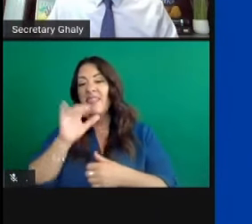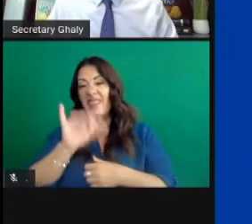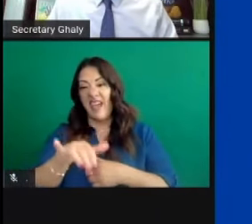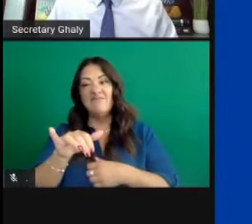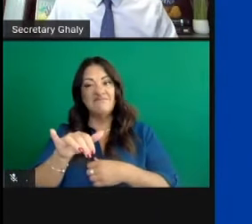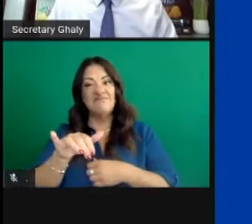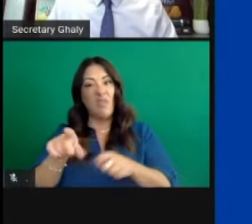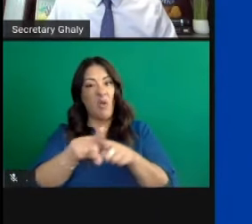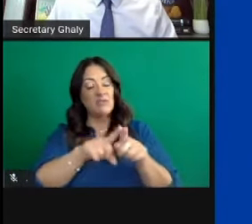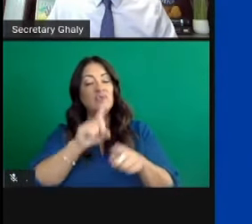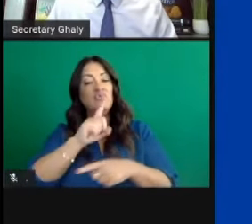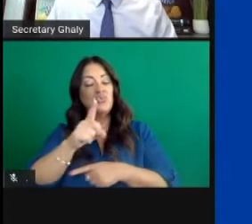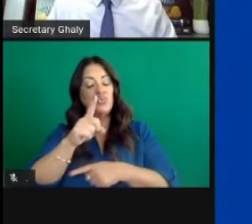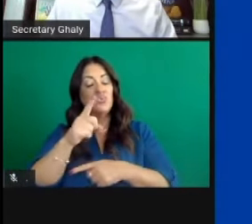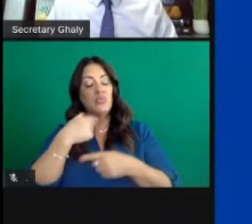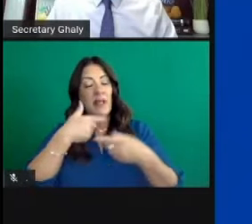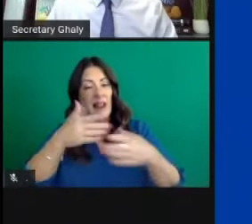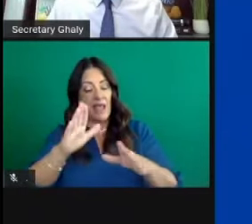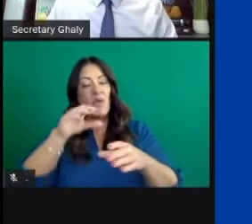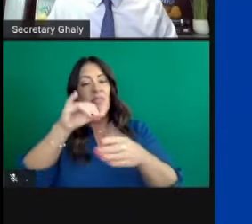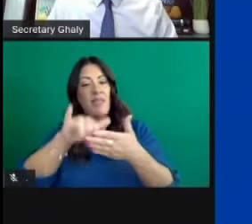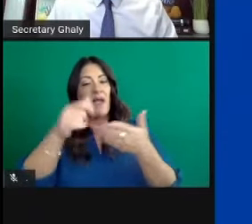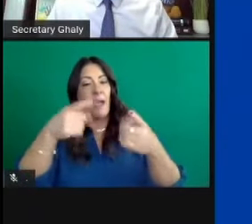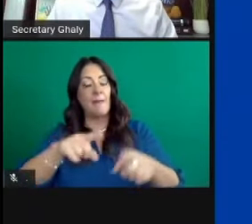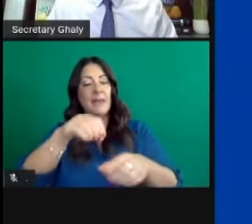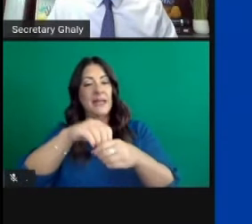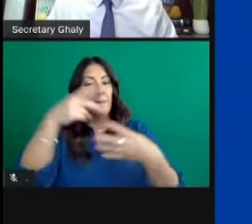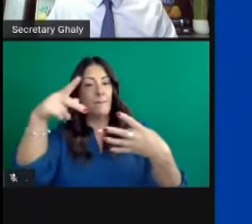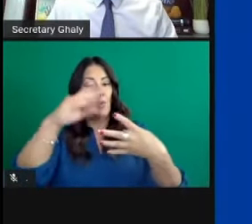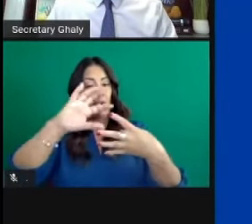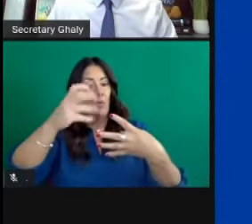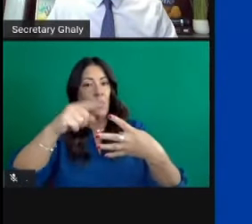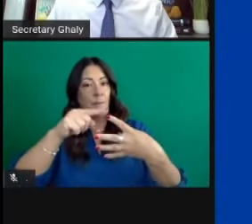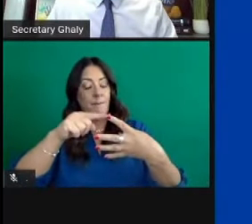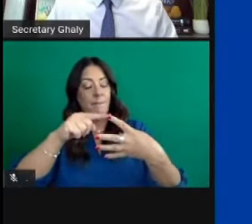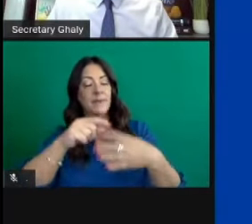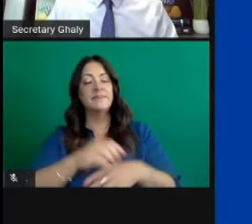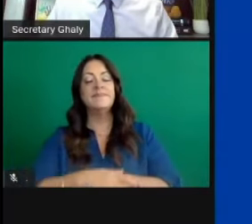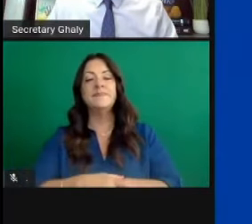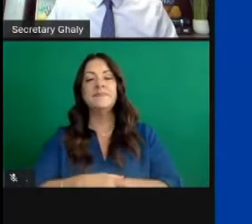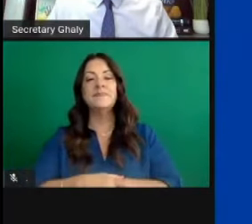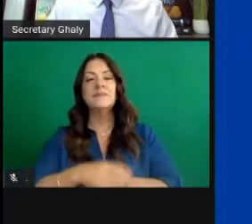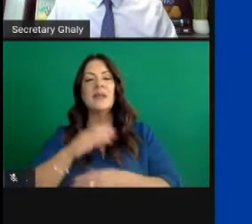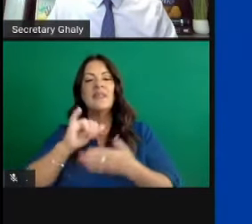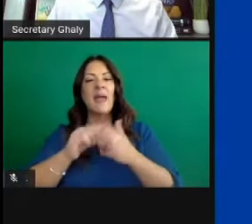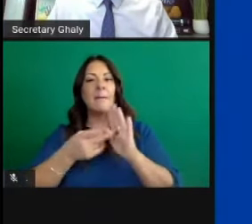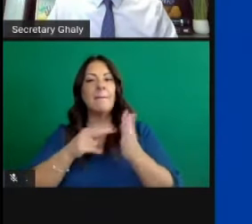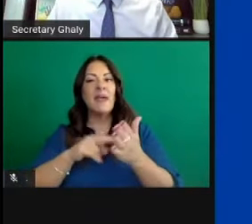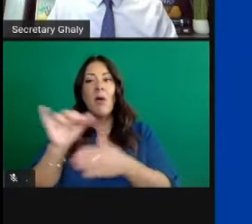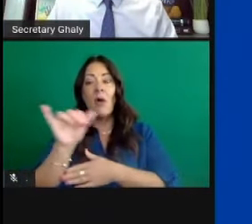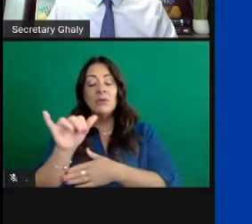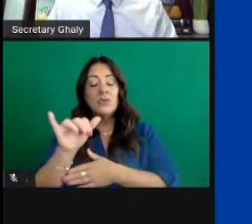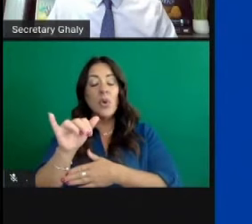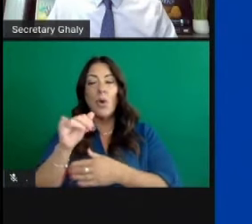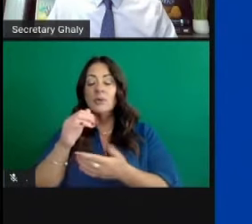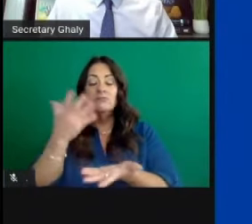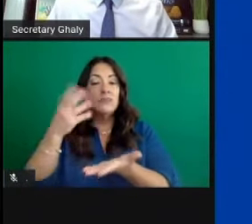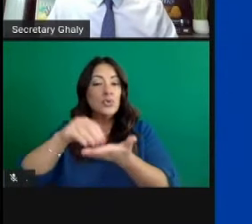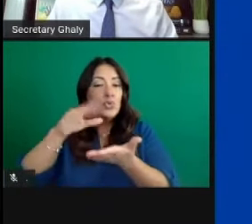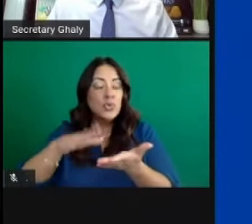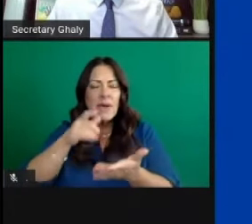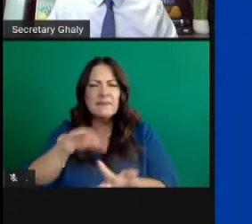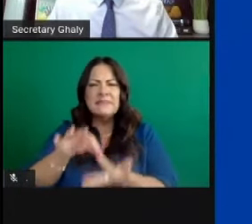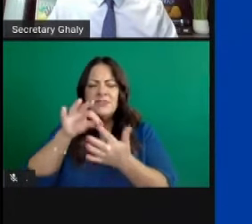counties. This guidance allows a focus on students with special needs, English learners,